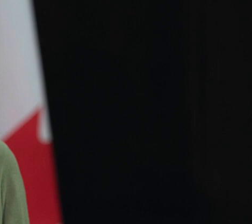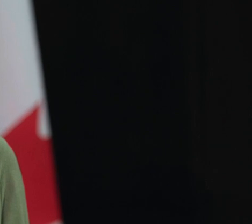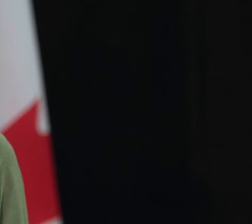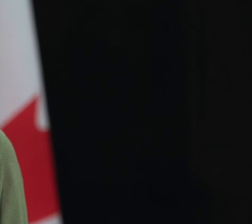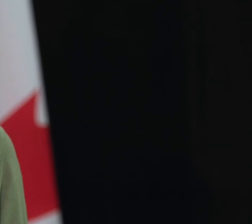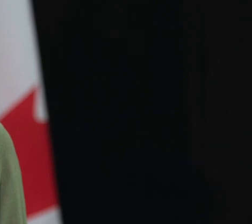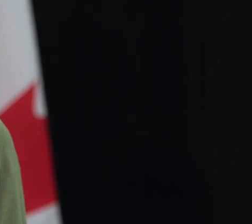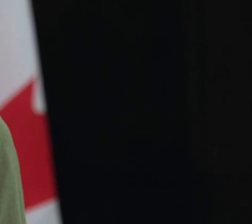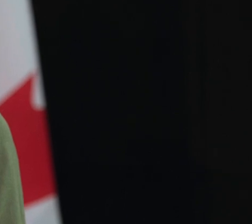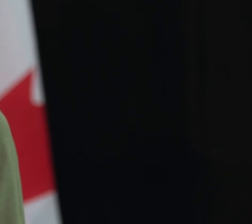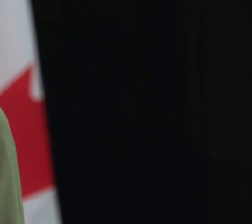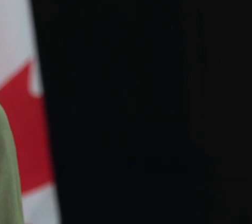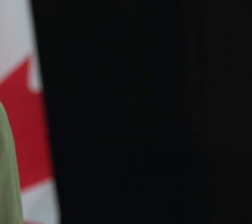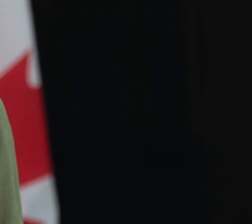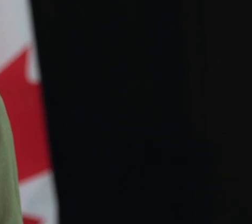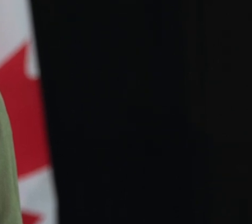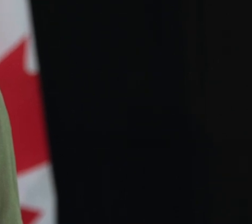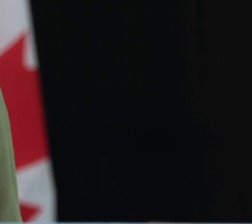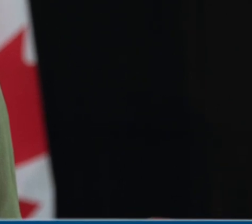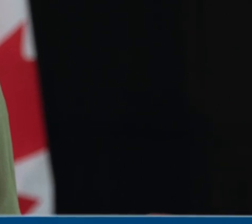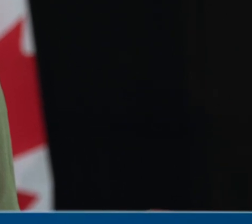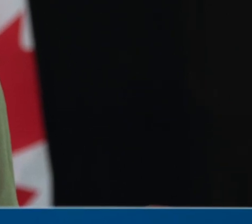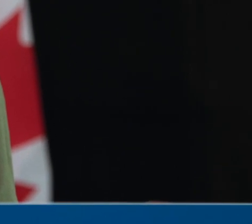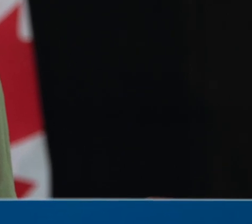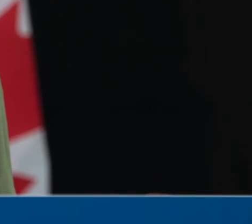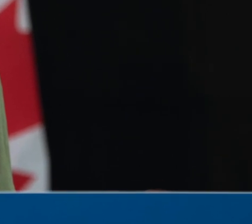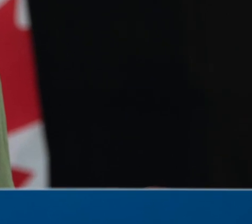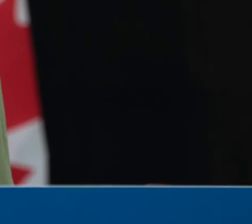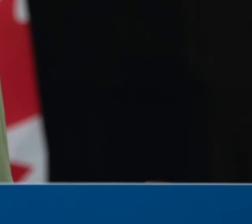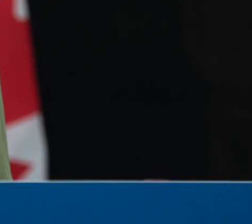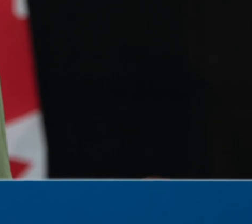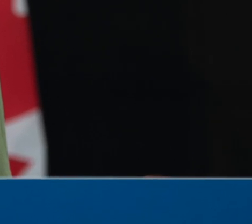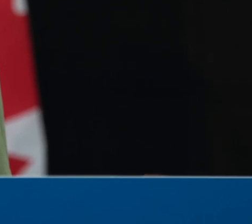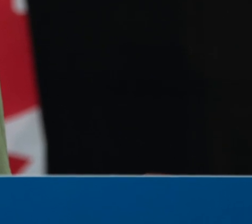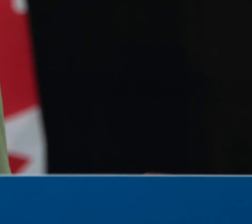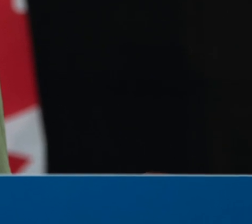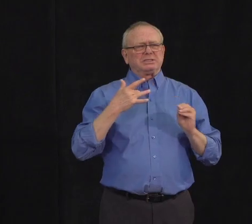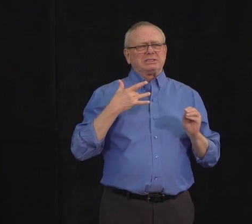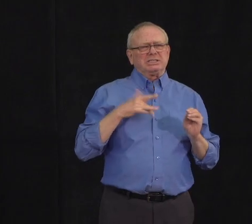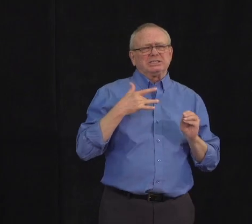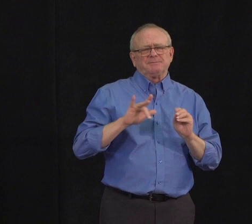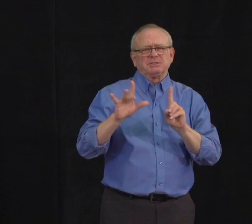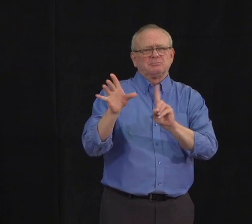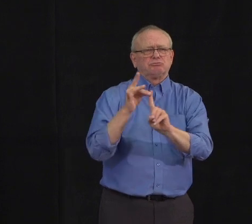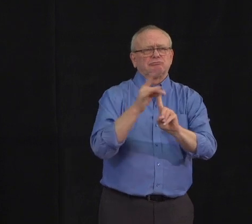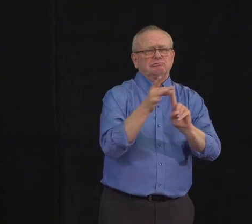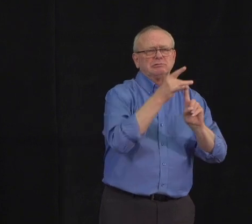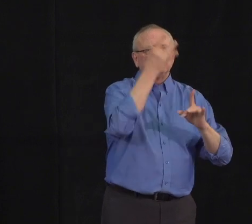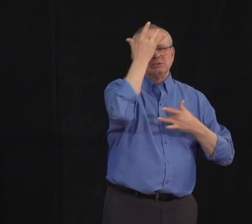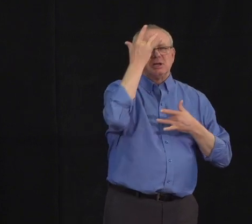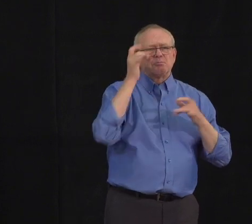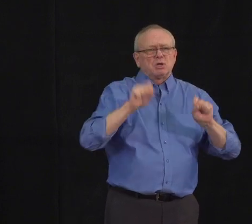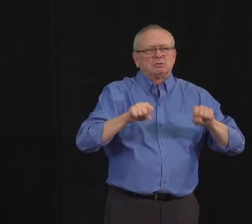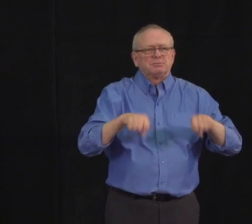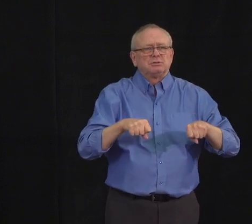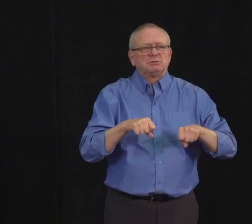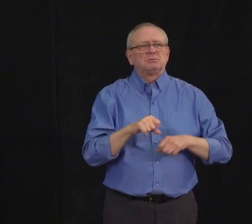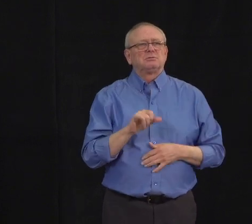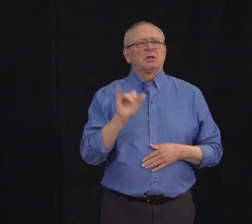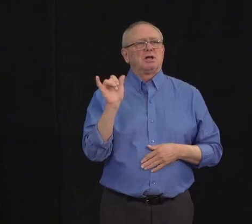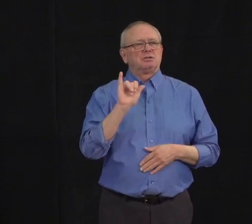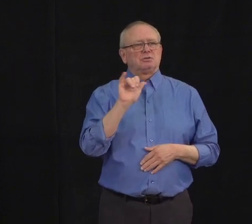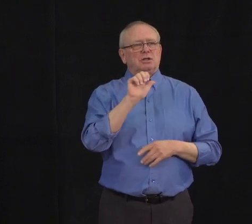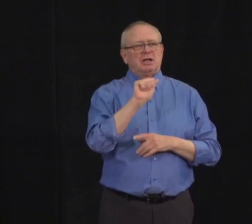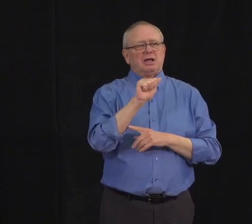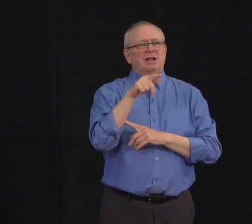information voluntarily is crucial to our work to prevent the spread of COVID-19. I would like to report an additional